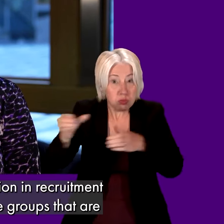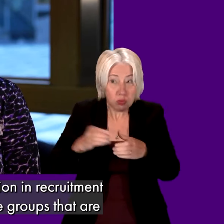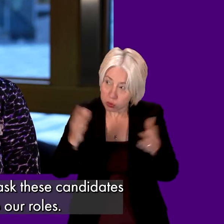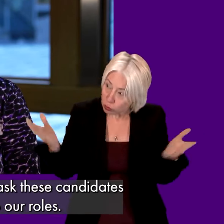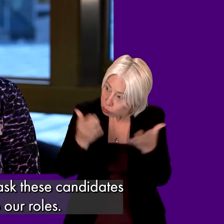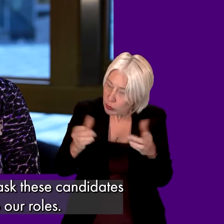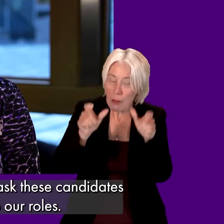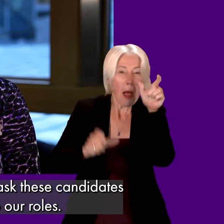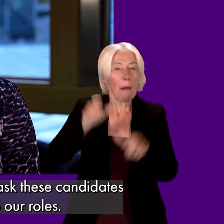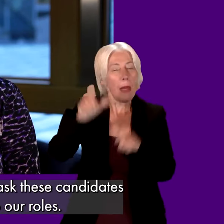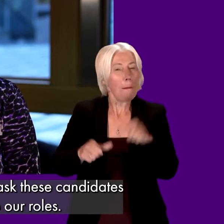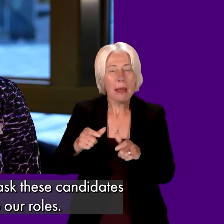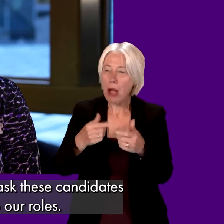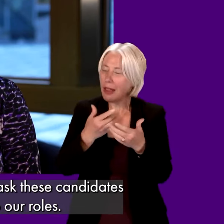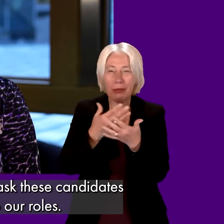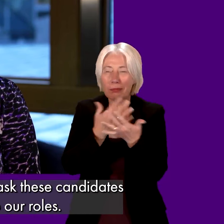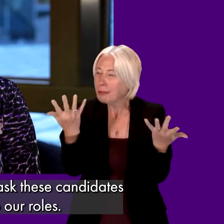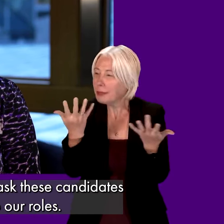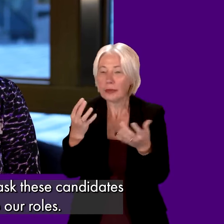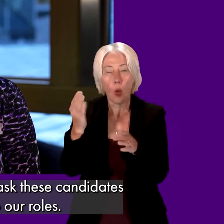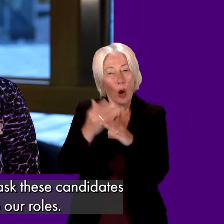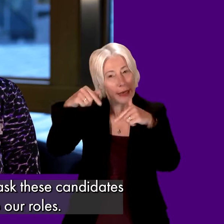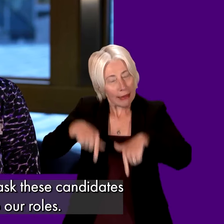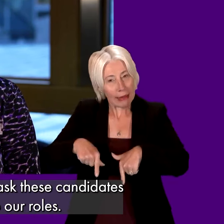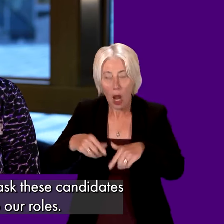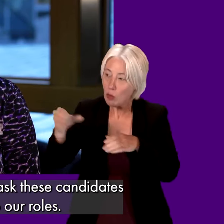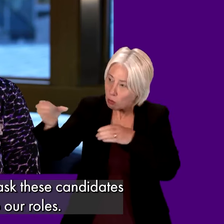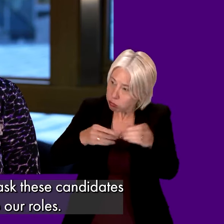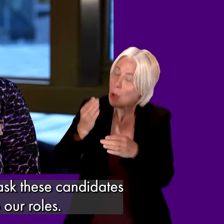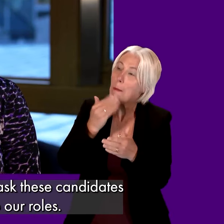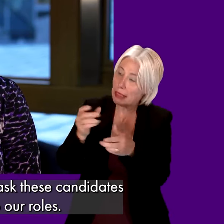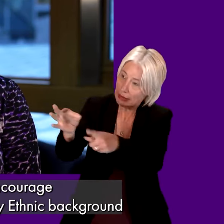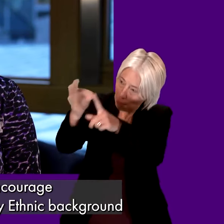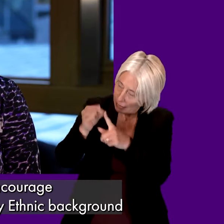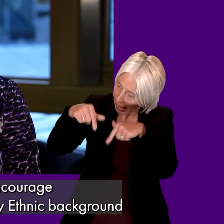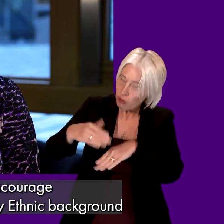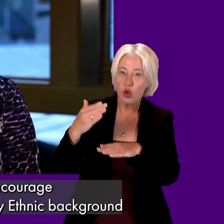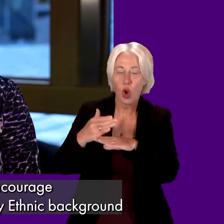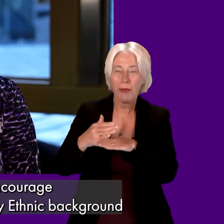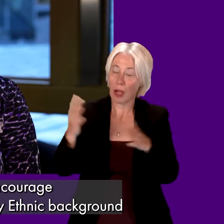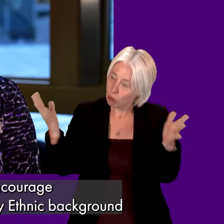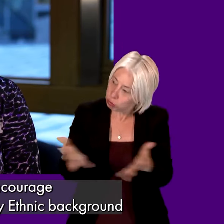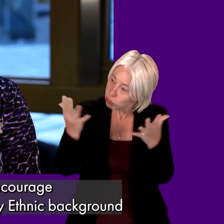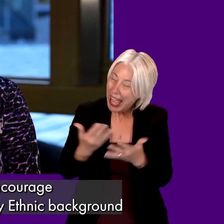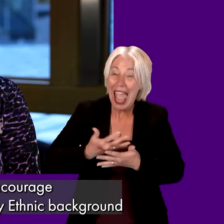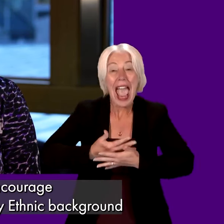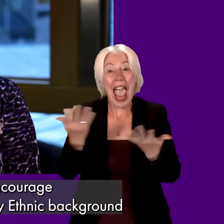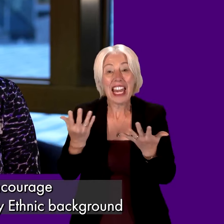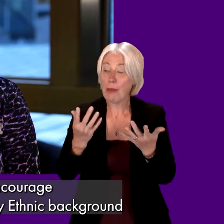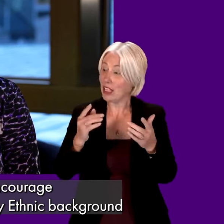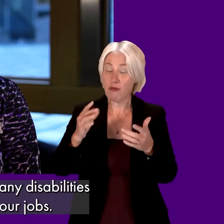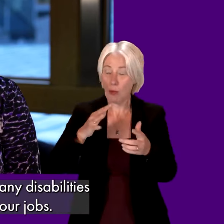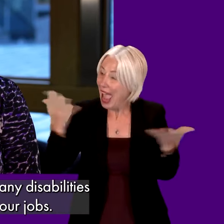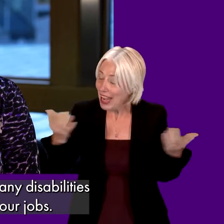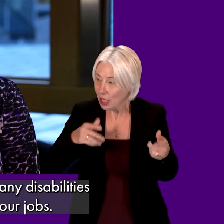groups that are underrepresented, we ask these candidates to also apply to our roles. I'd really encourage anyone from a minority ethnic